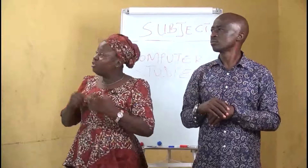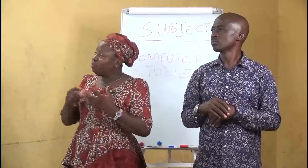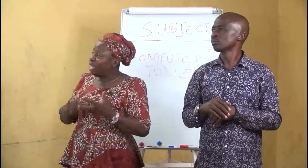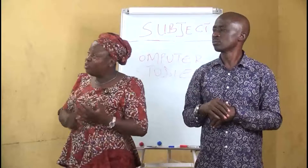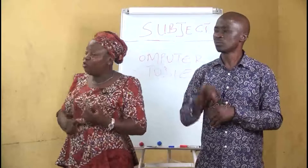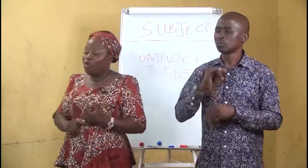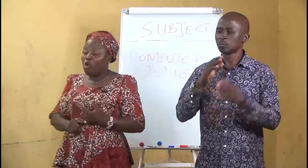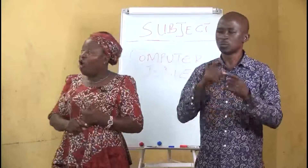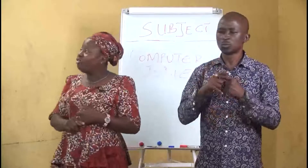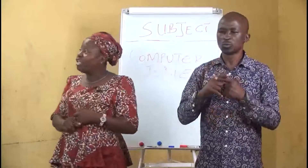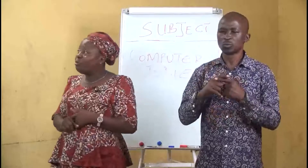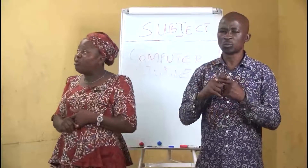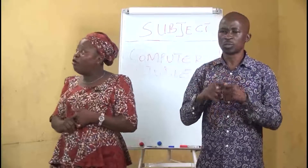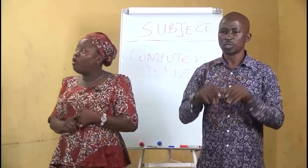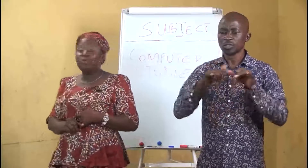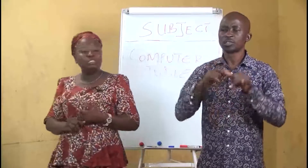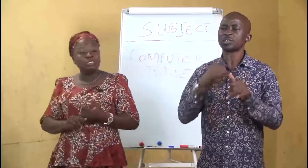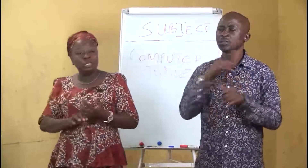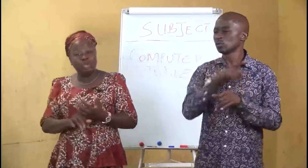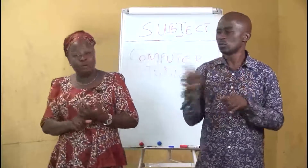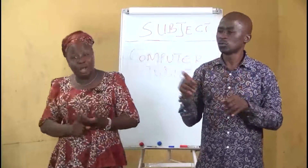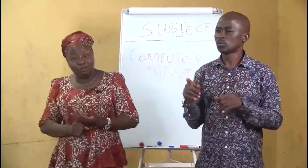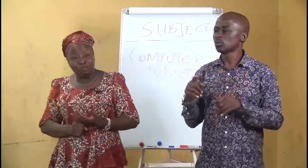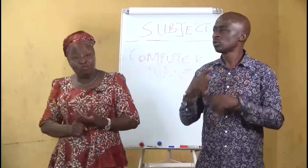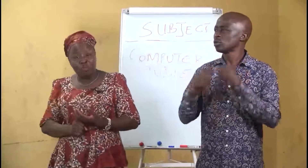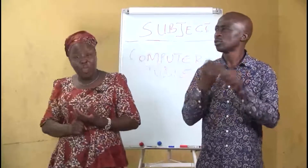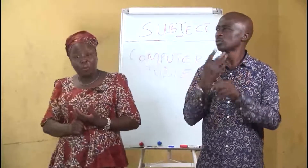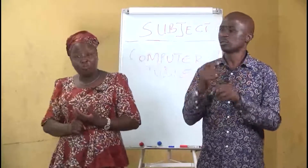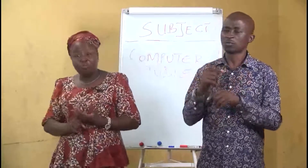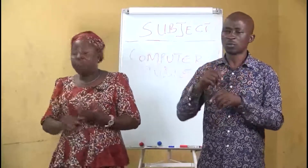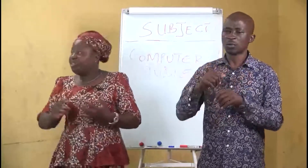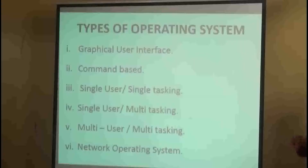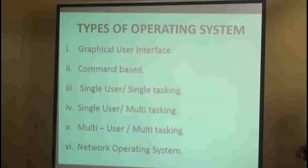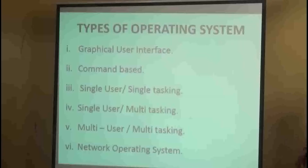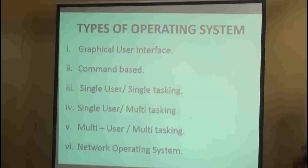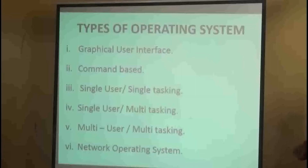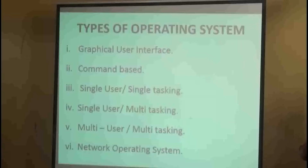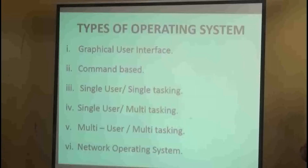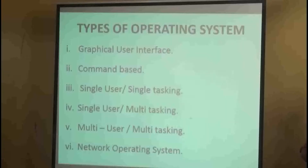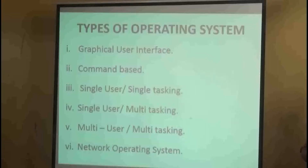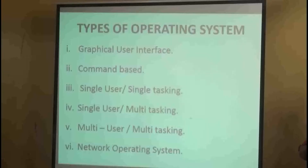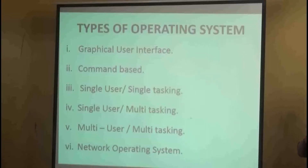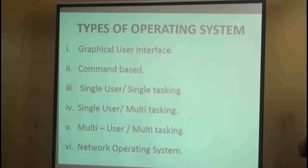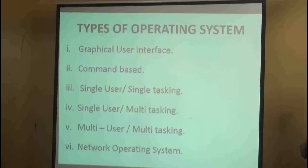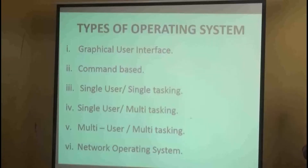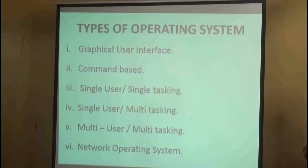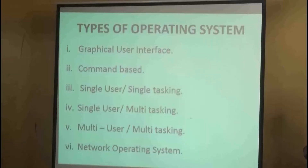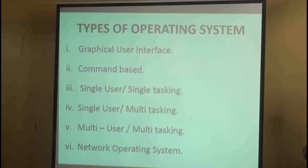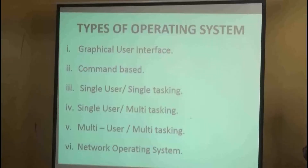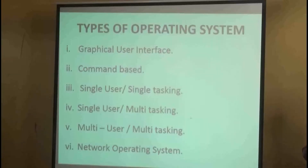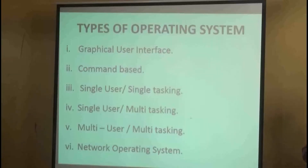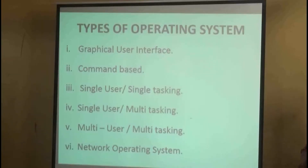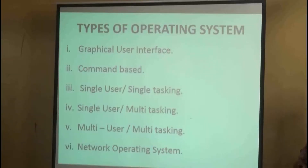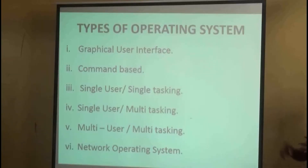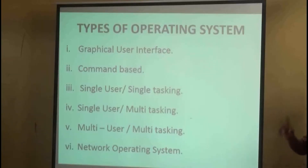will still remind you of the type of operating system that we have. Here are graphical user interface,